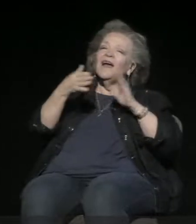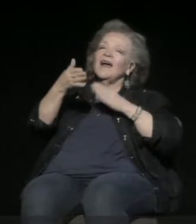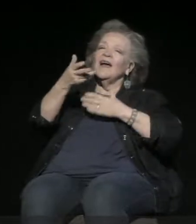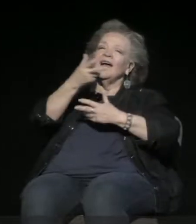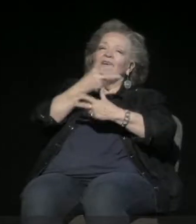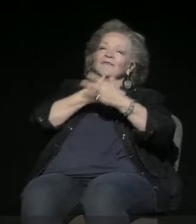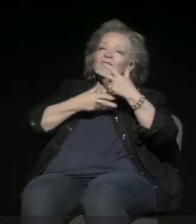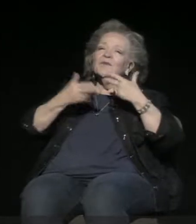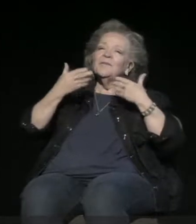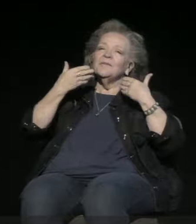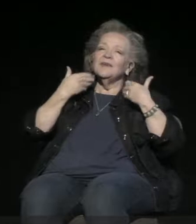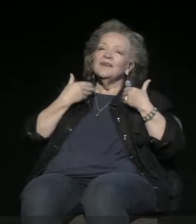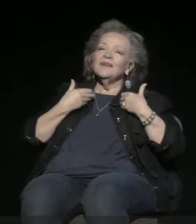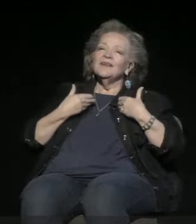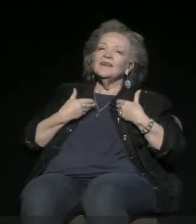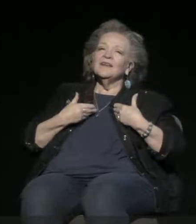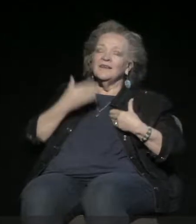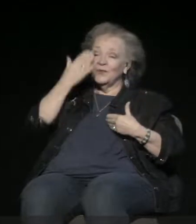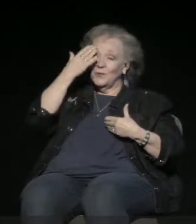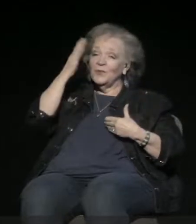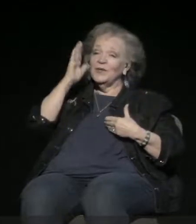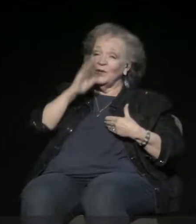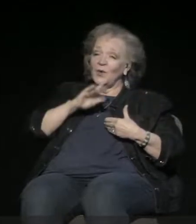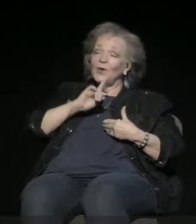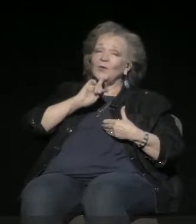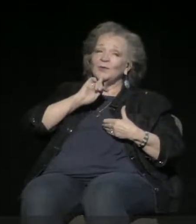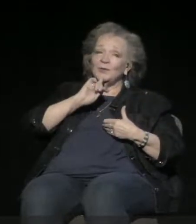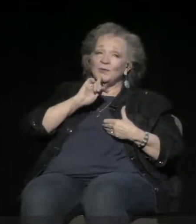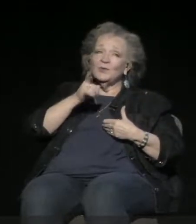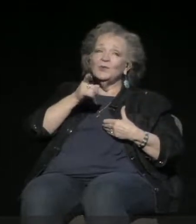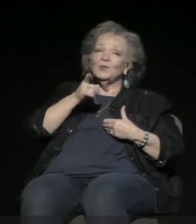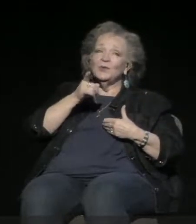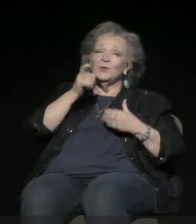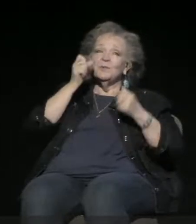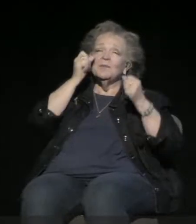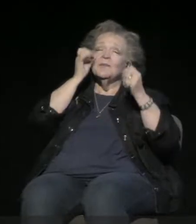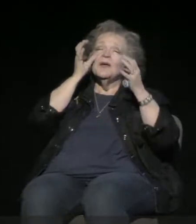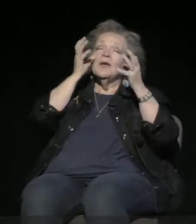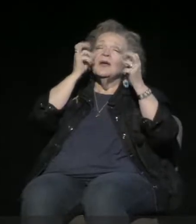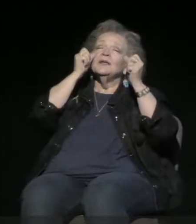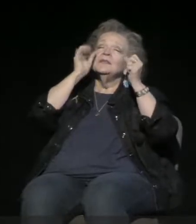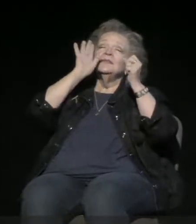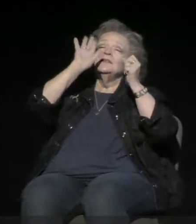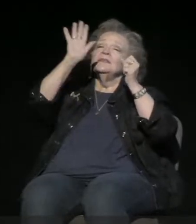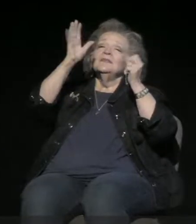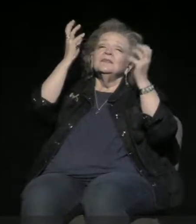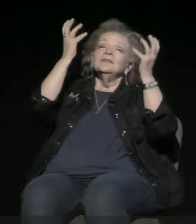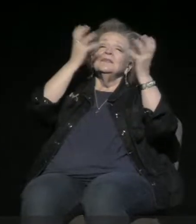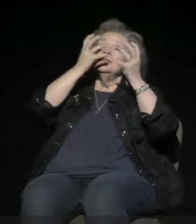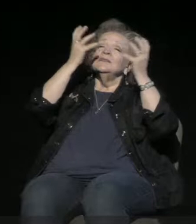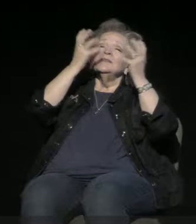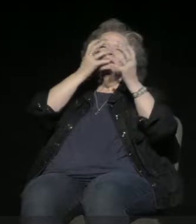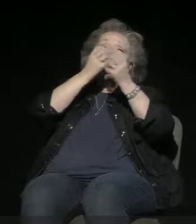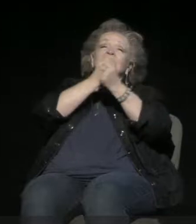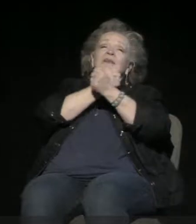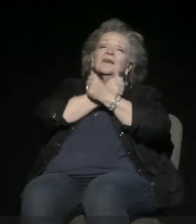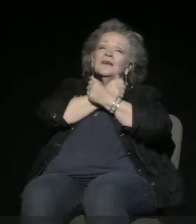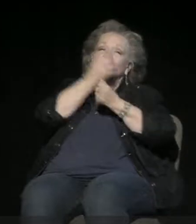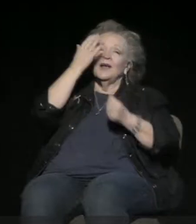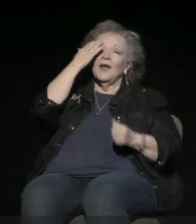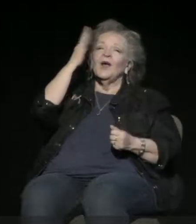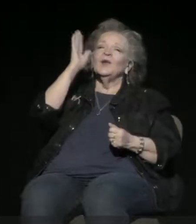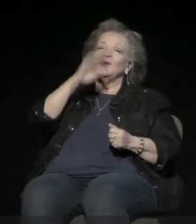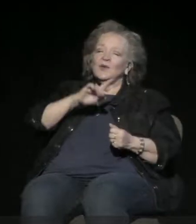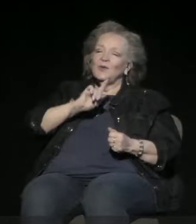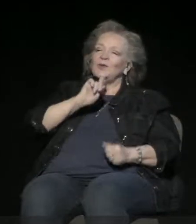know it's true Amazing love I know